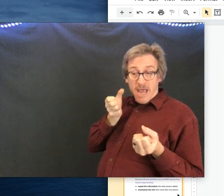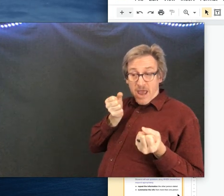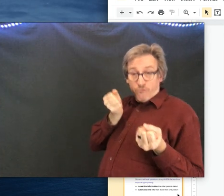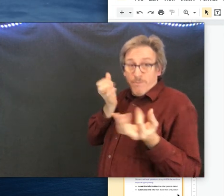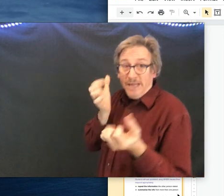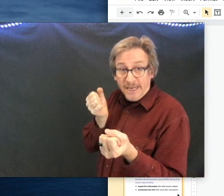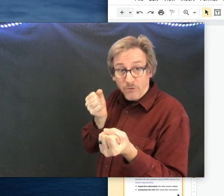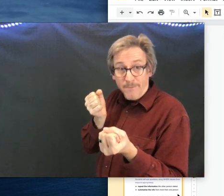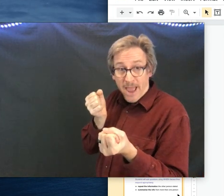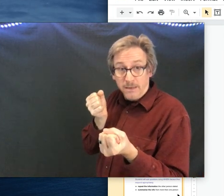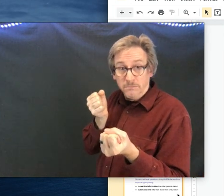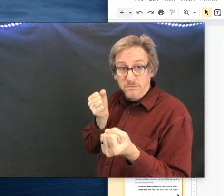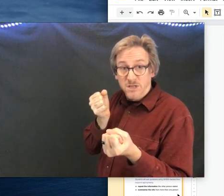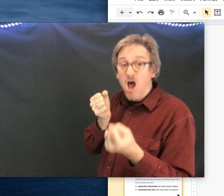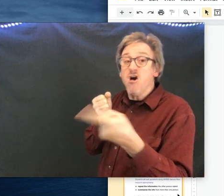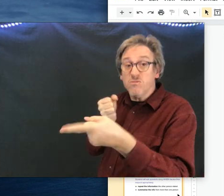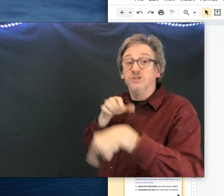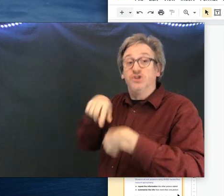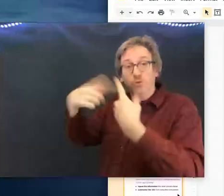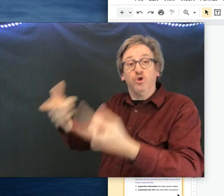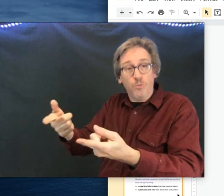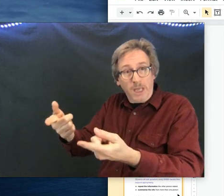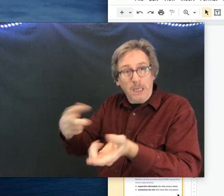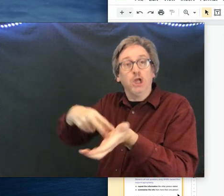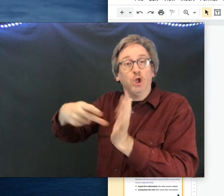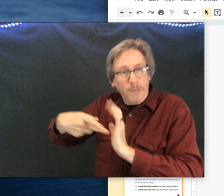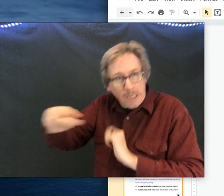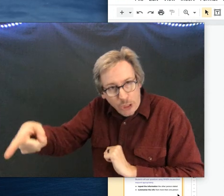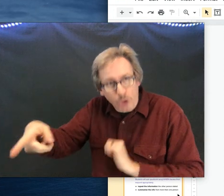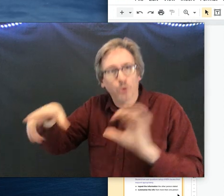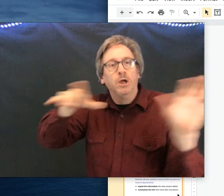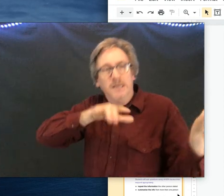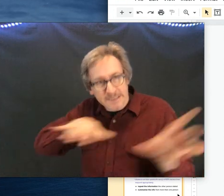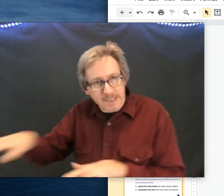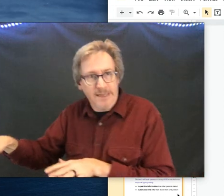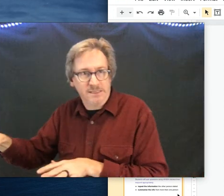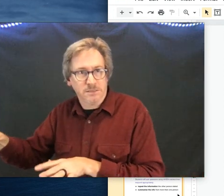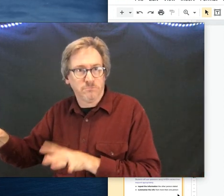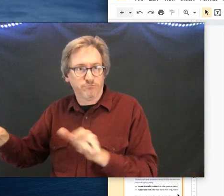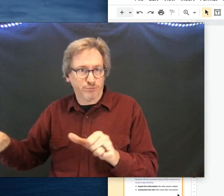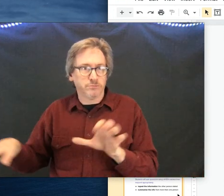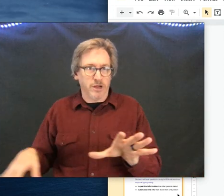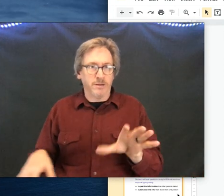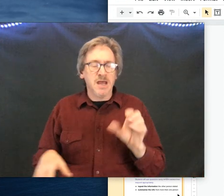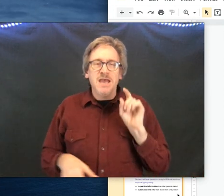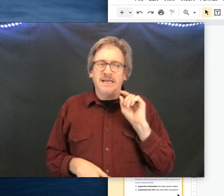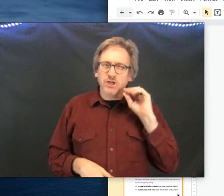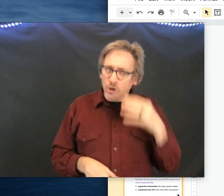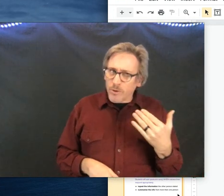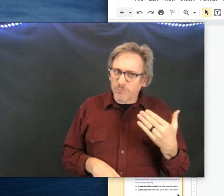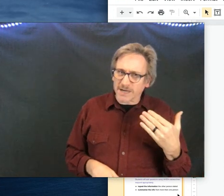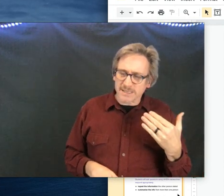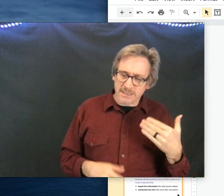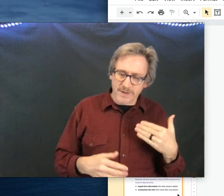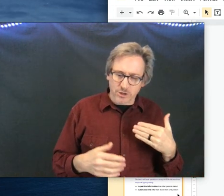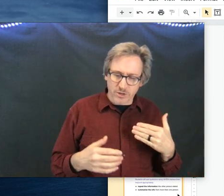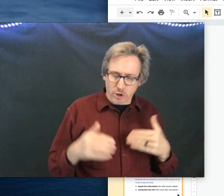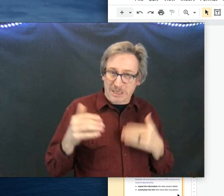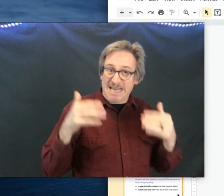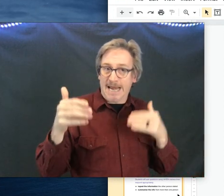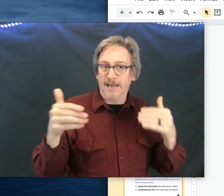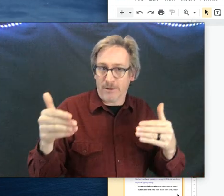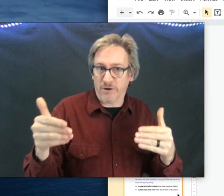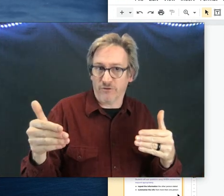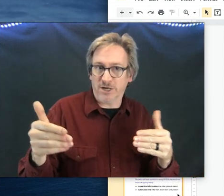said and repeating it right back. Oh, so you mean you did this, right? It's a good way of practicing to make sure that